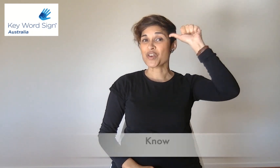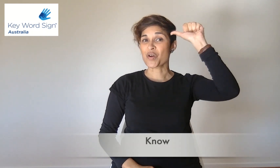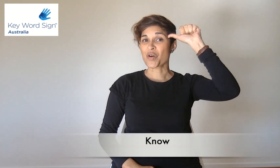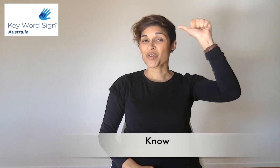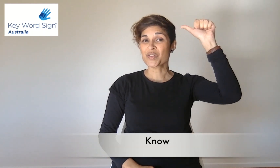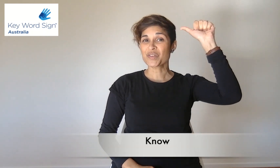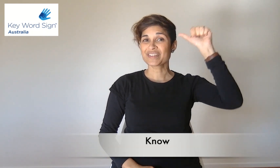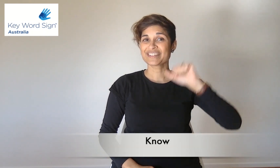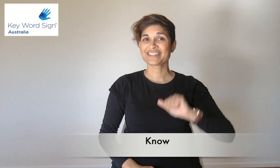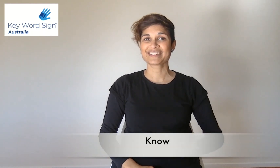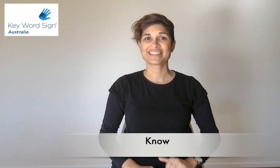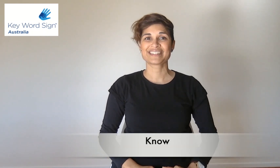no,